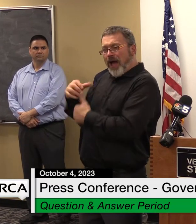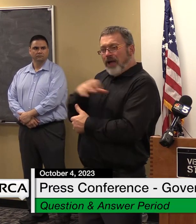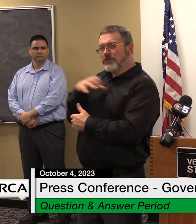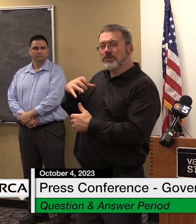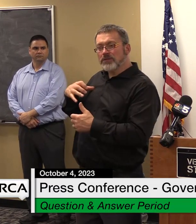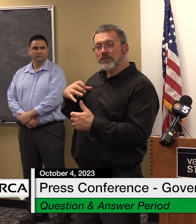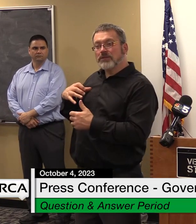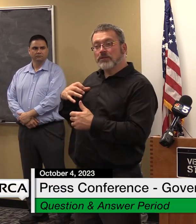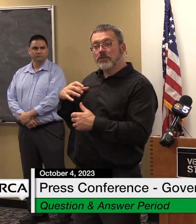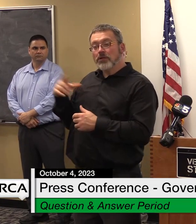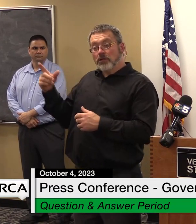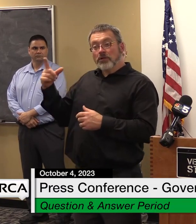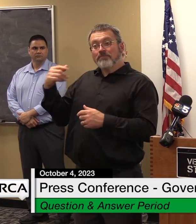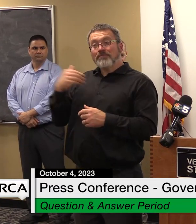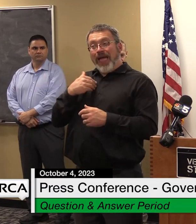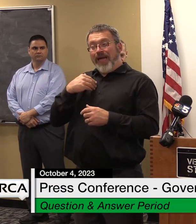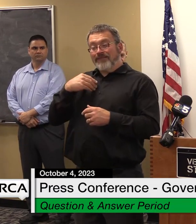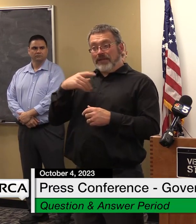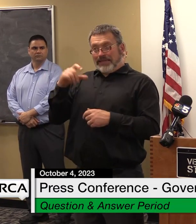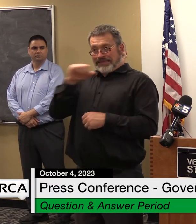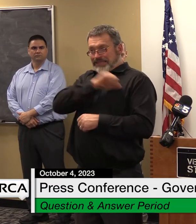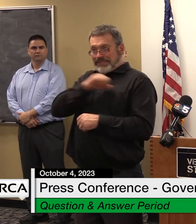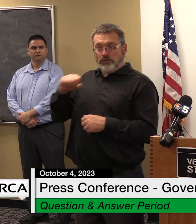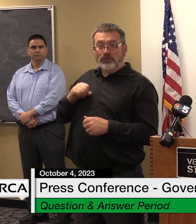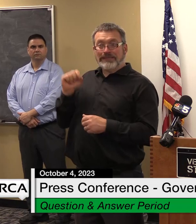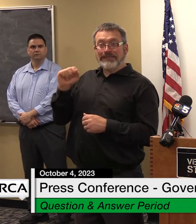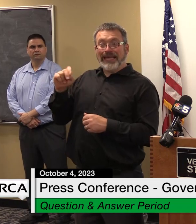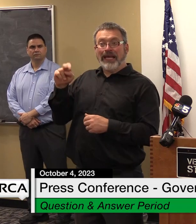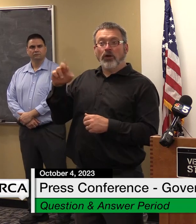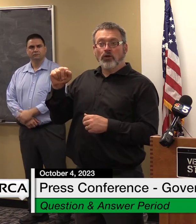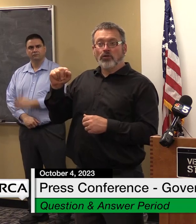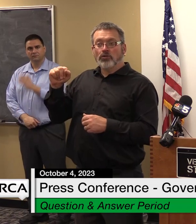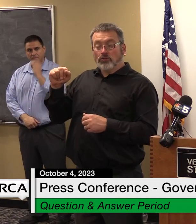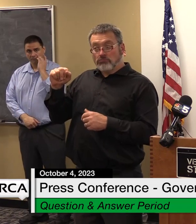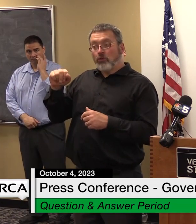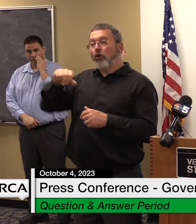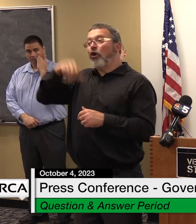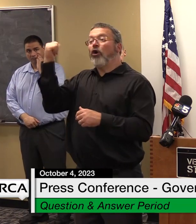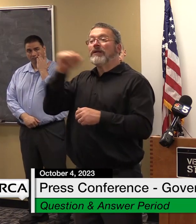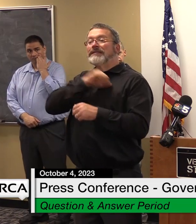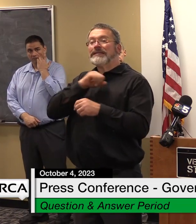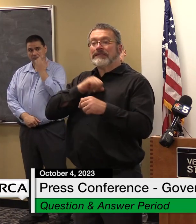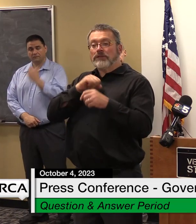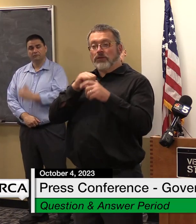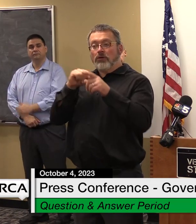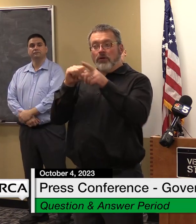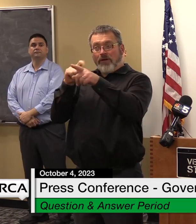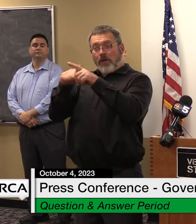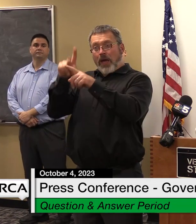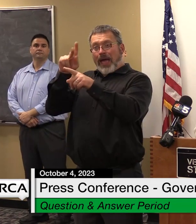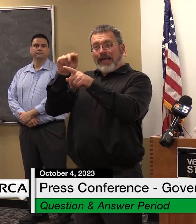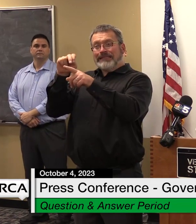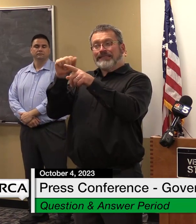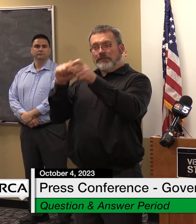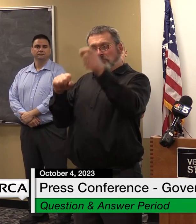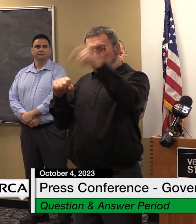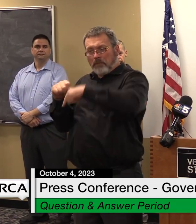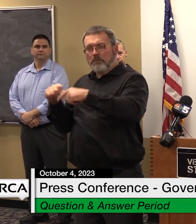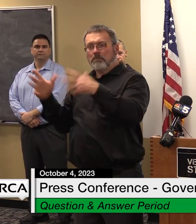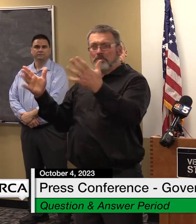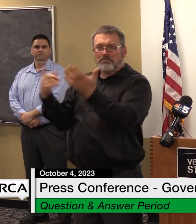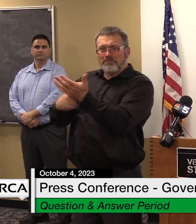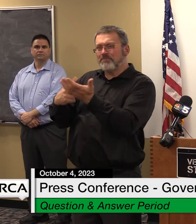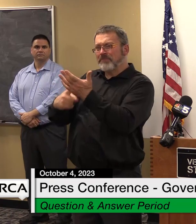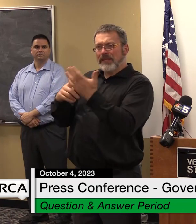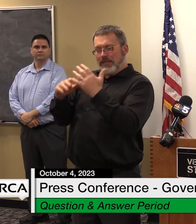last week with another senator from Kansas, Republican, to try and work on our healthcare